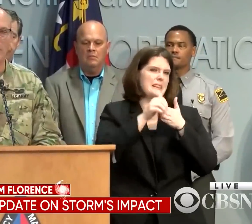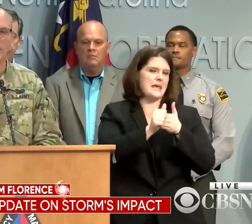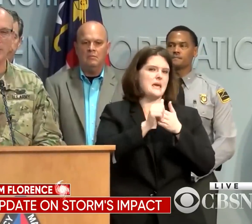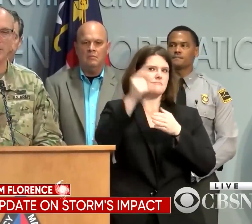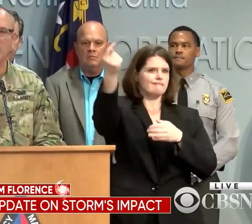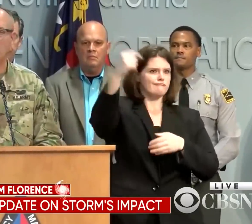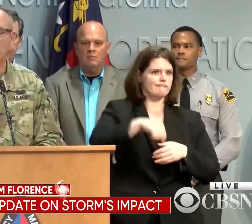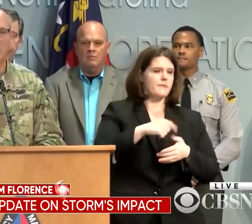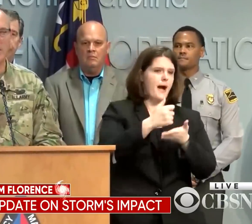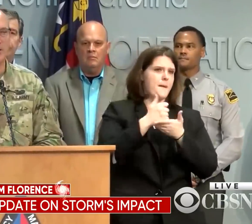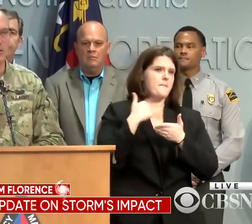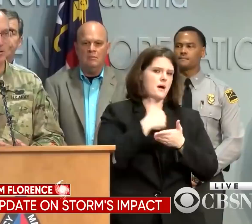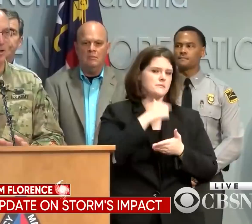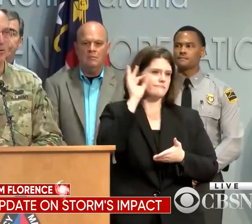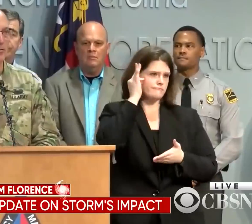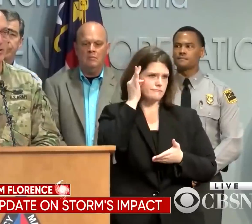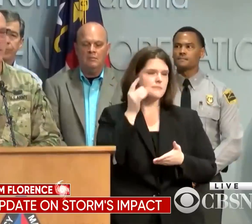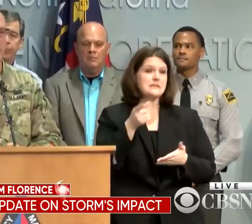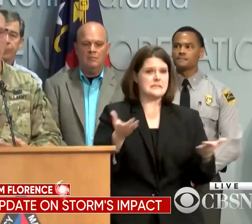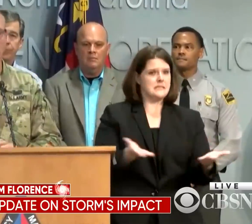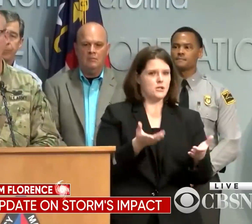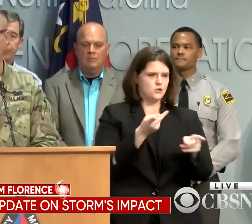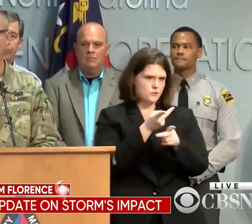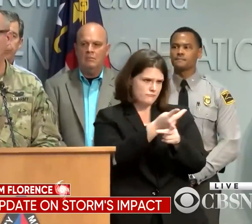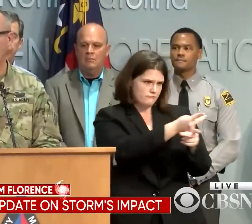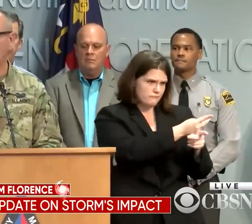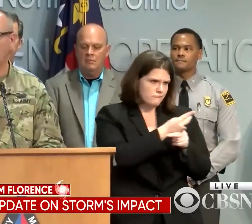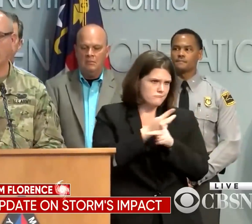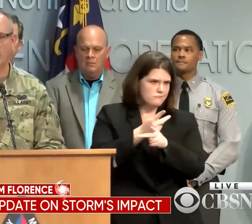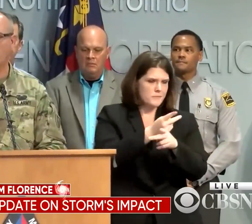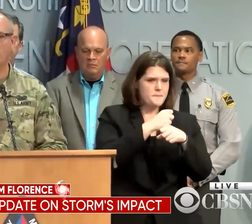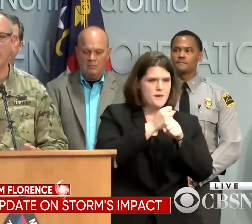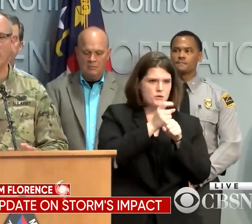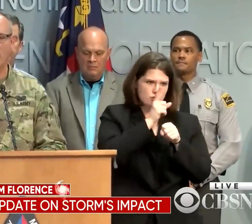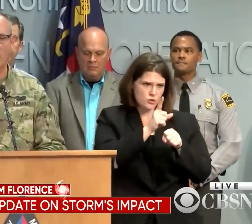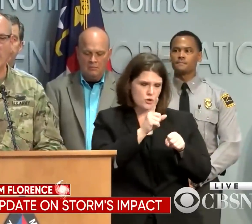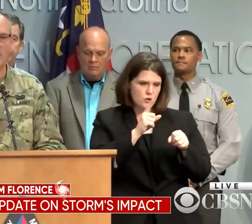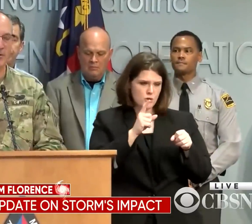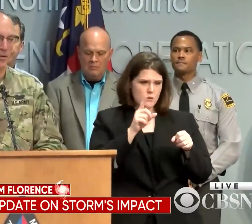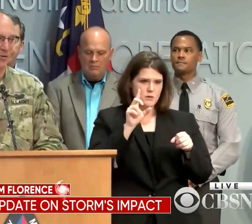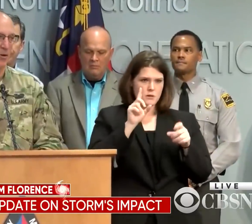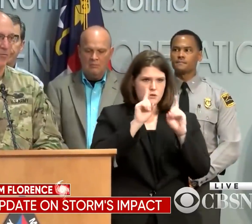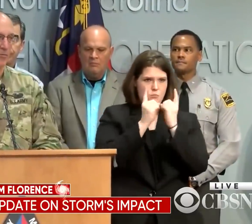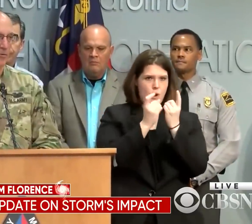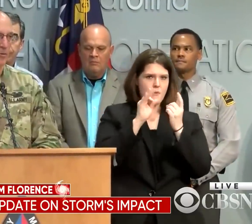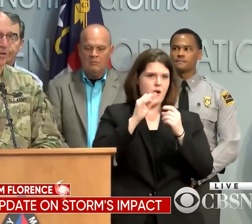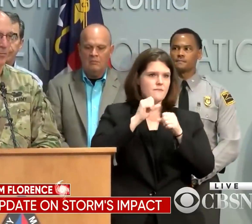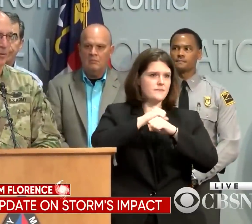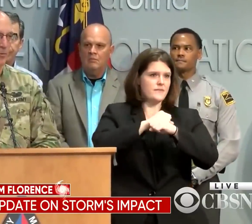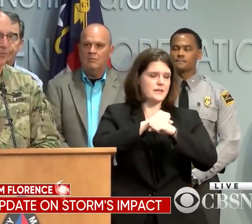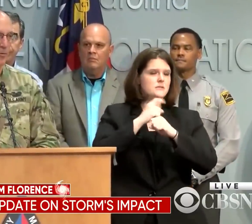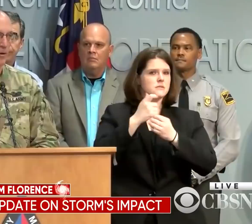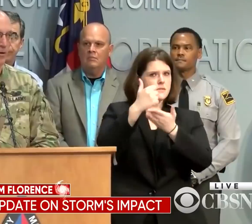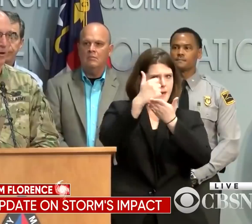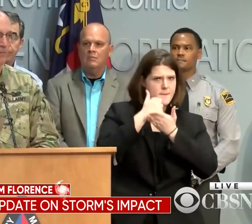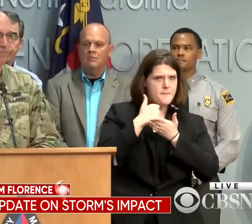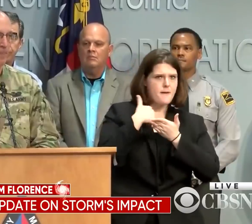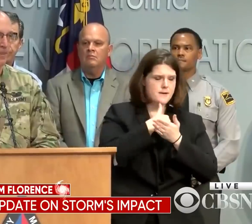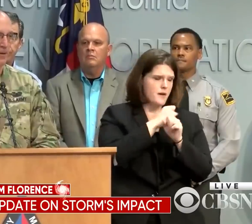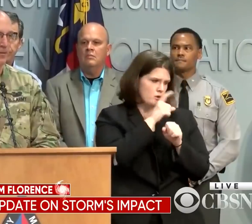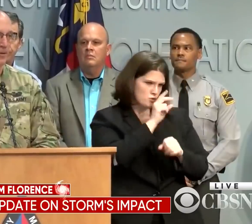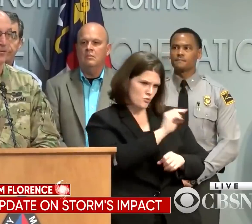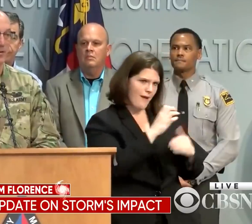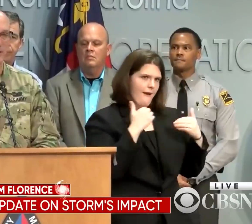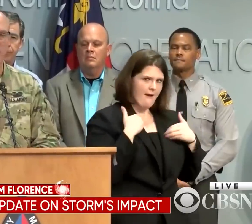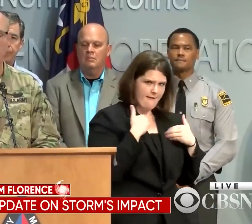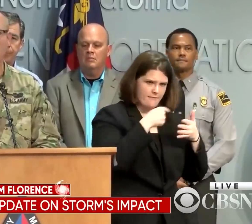to help us, and he's here to kind of oversee that, ensure that we have that everything the Department of Defense has to offer for the state and the people of North Carolina,